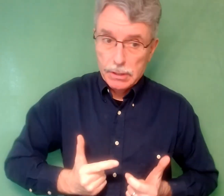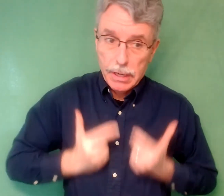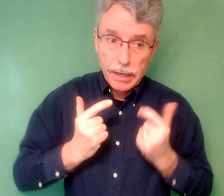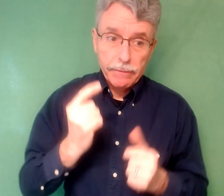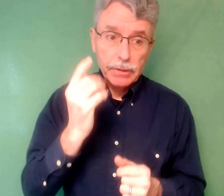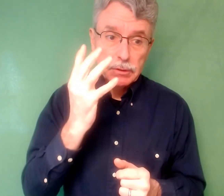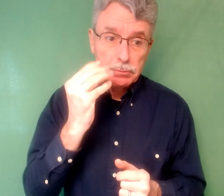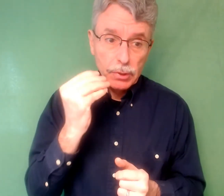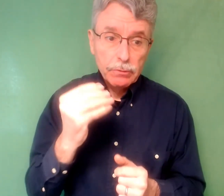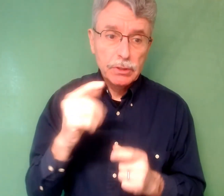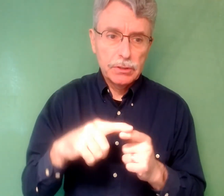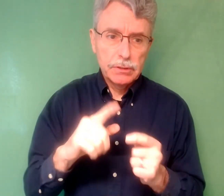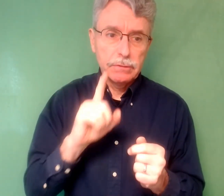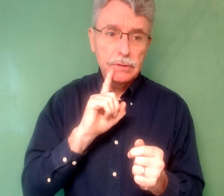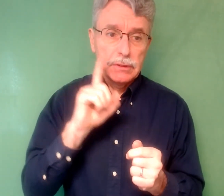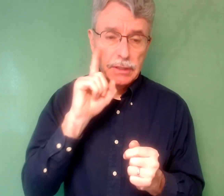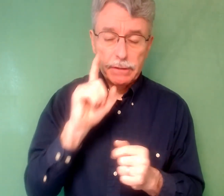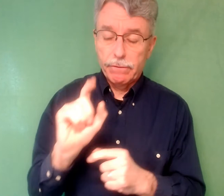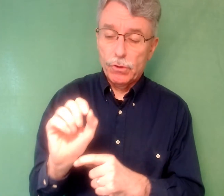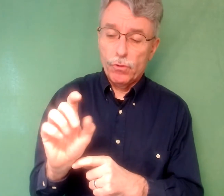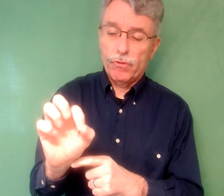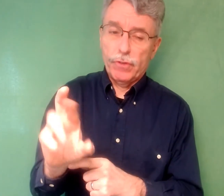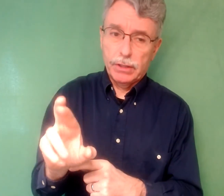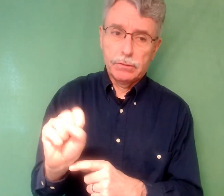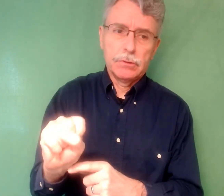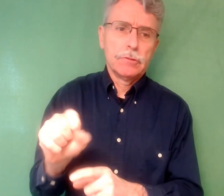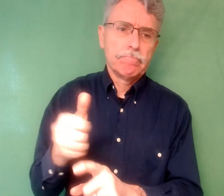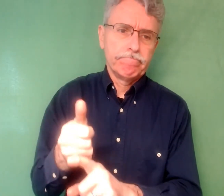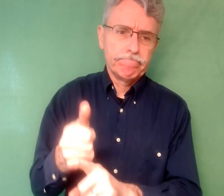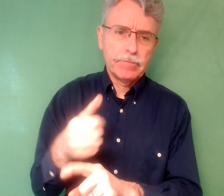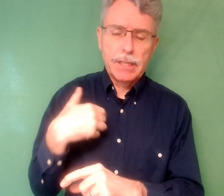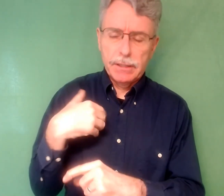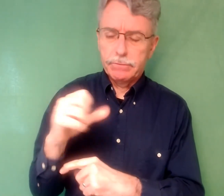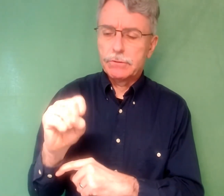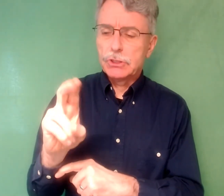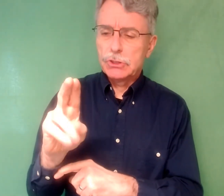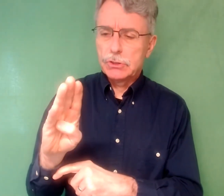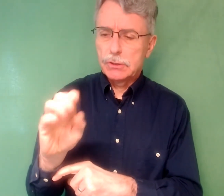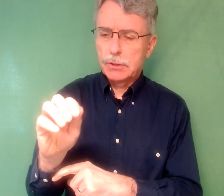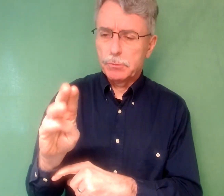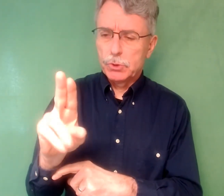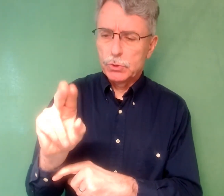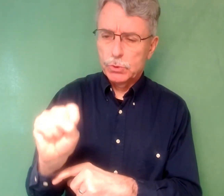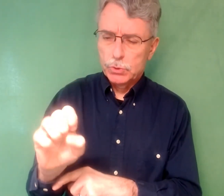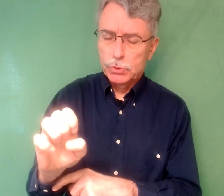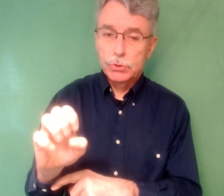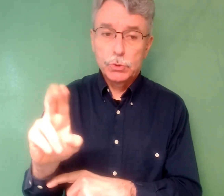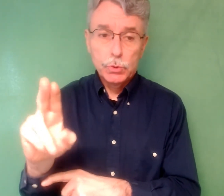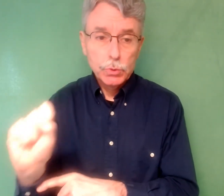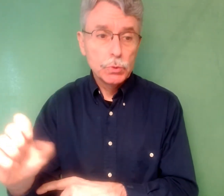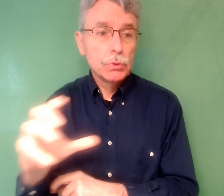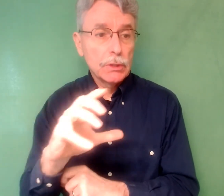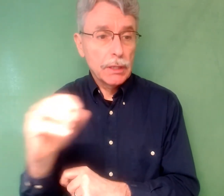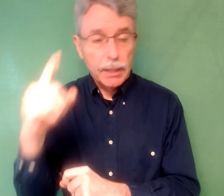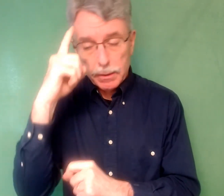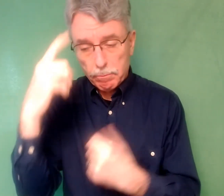some research have estimated that substance abuse is at least as prevalent as it is among hearing individuals, which is